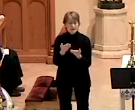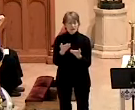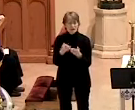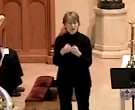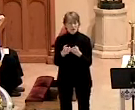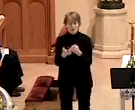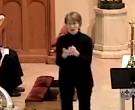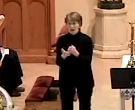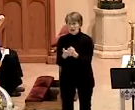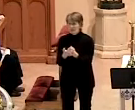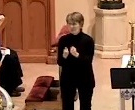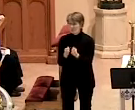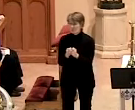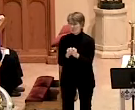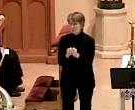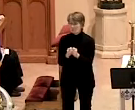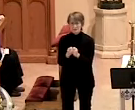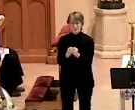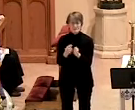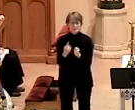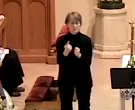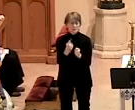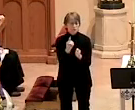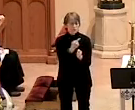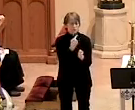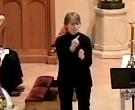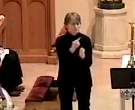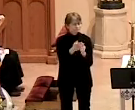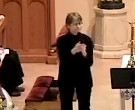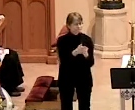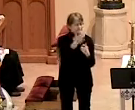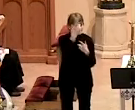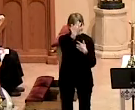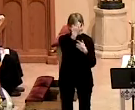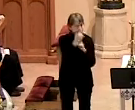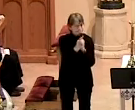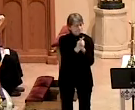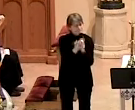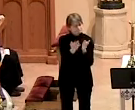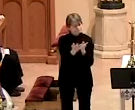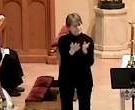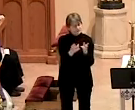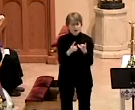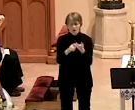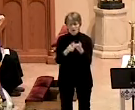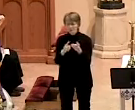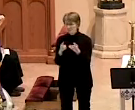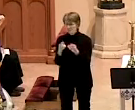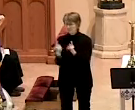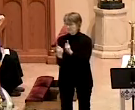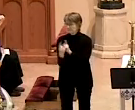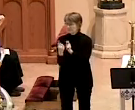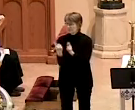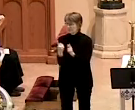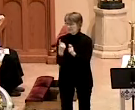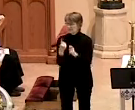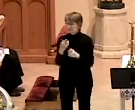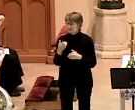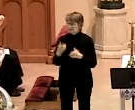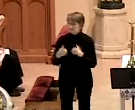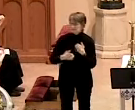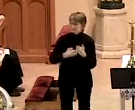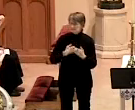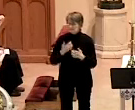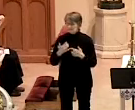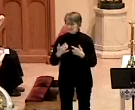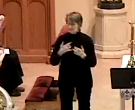struggling physically, those who are sick, those who are struggling emotionally, to give to